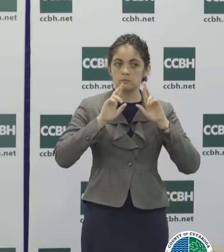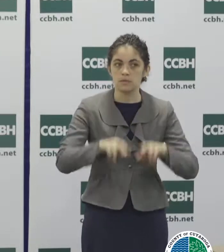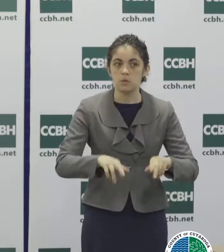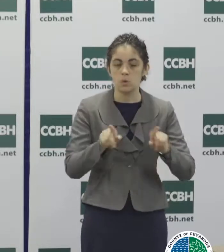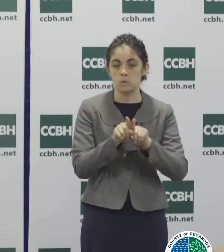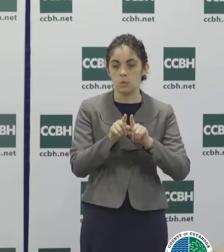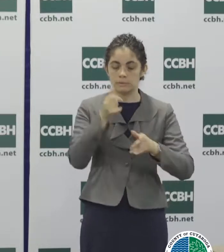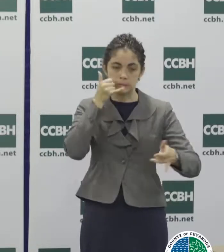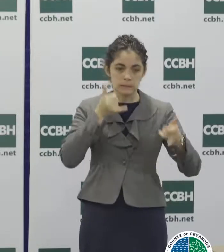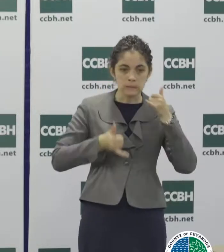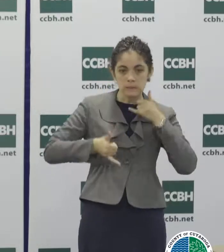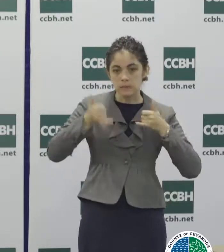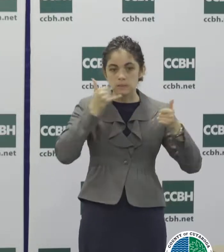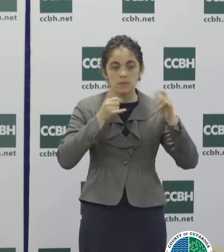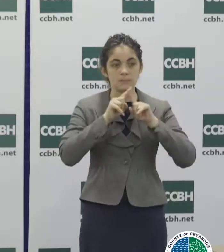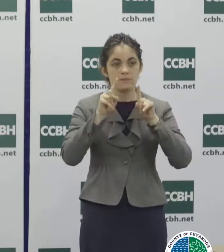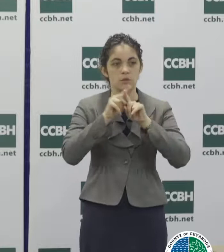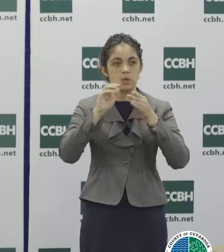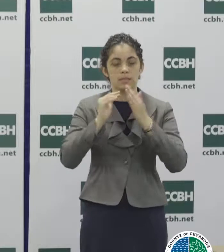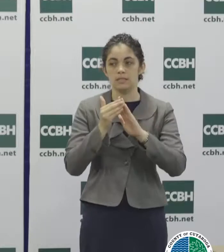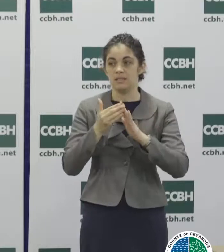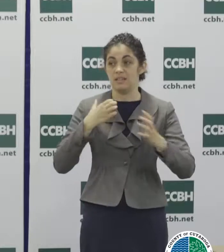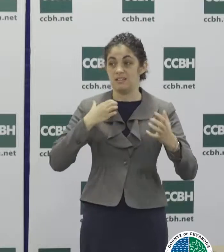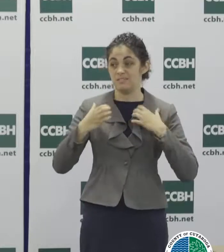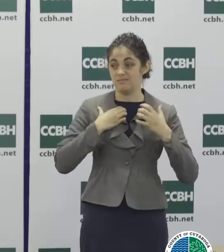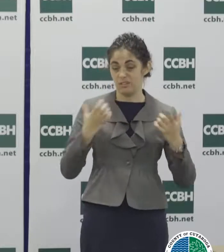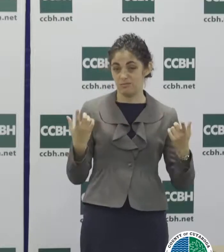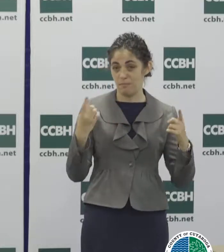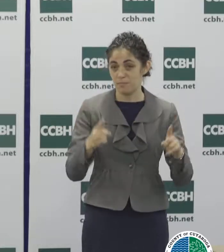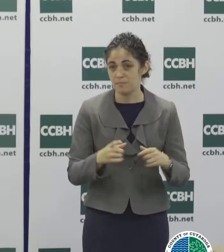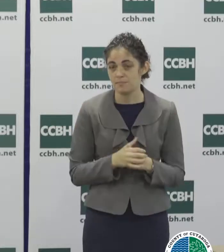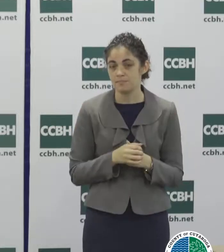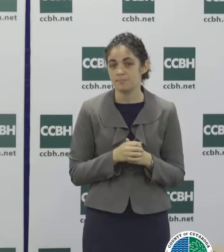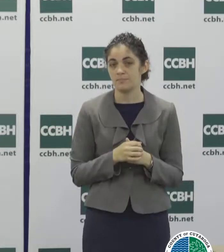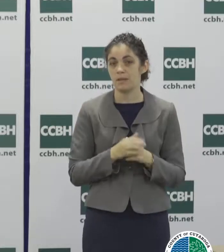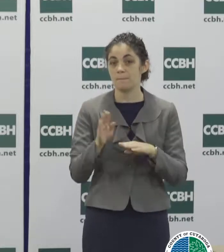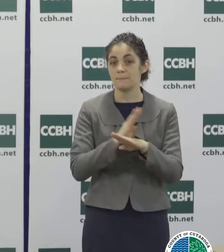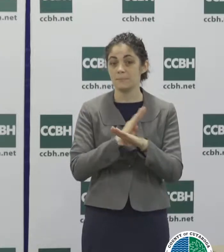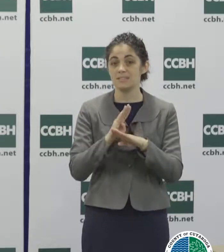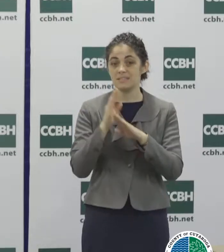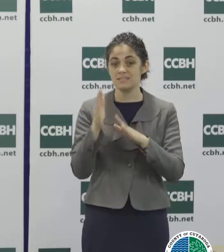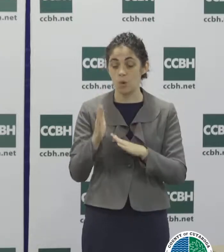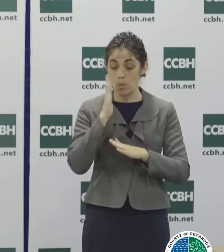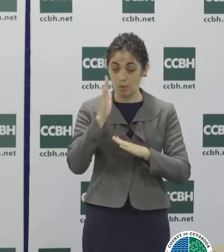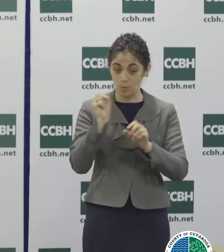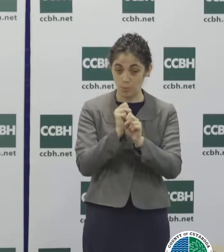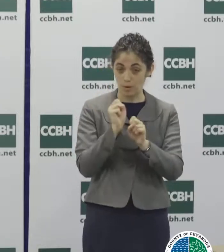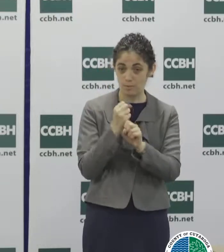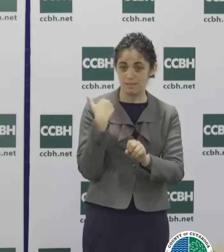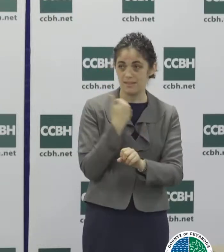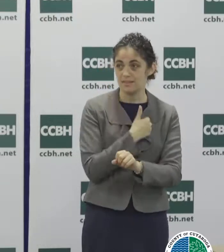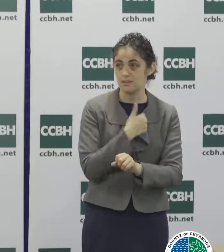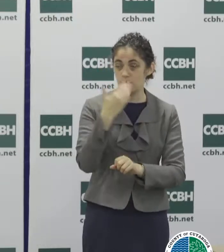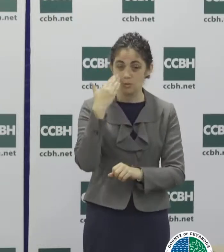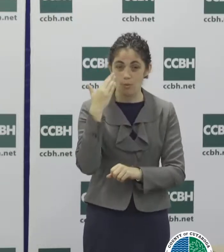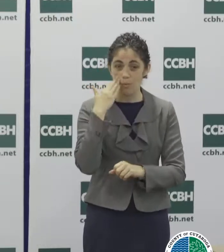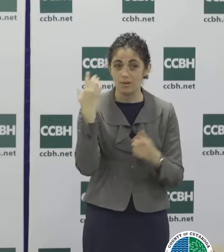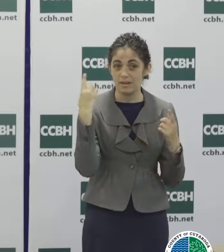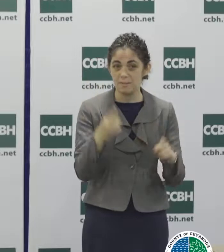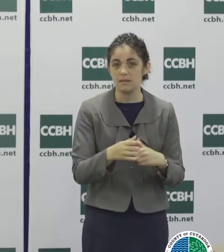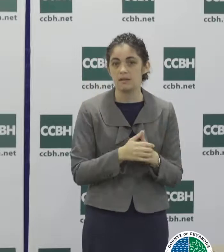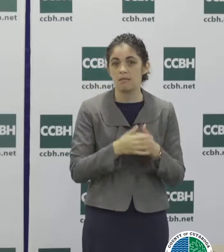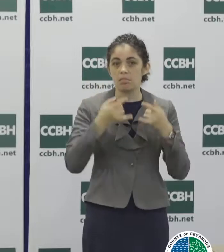taking calls from the community where concerns arise. And business owners will work with us. As you know,